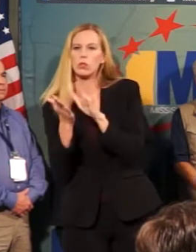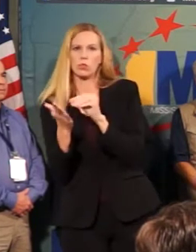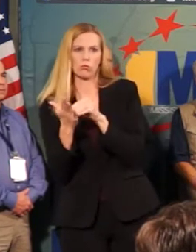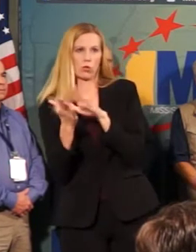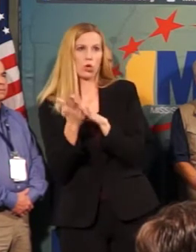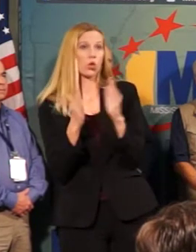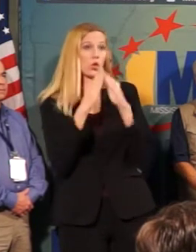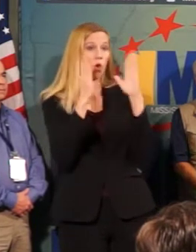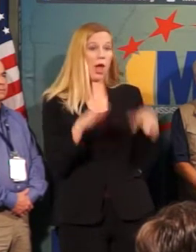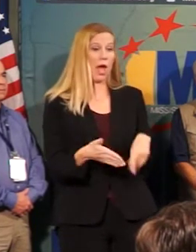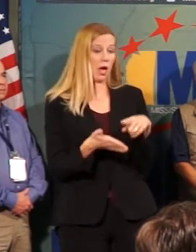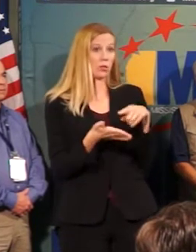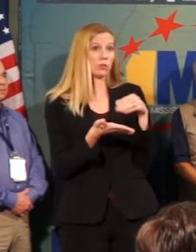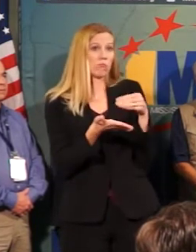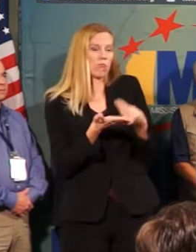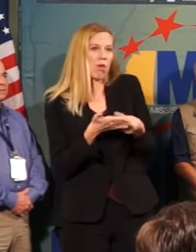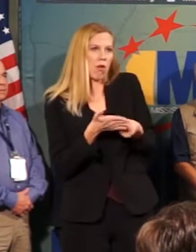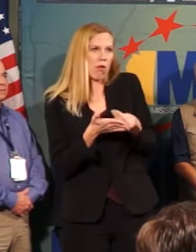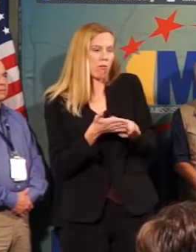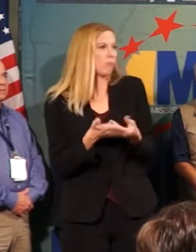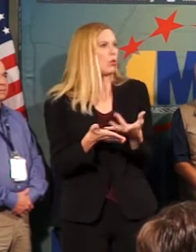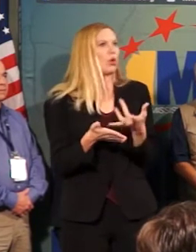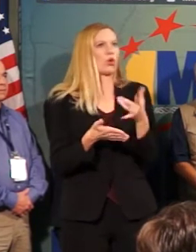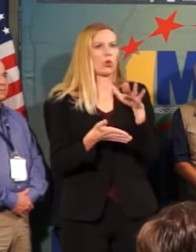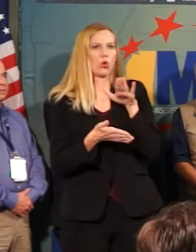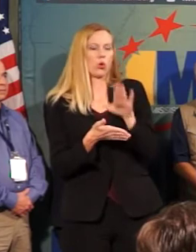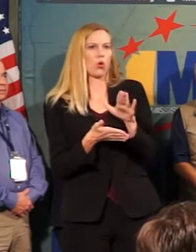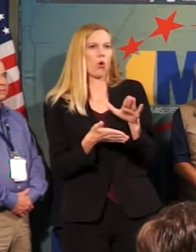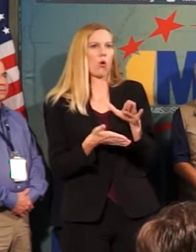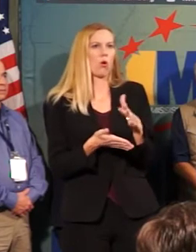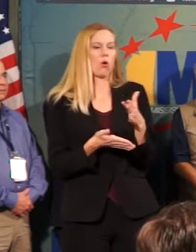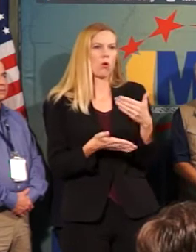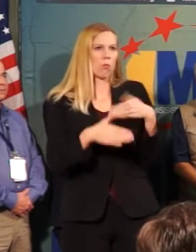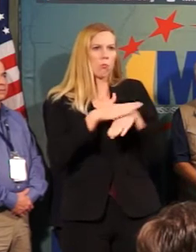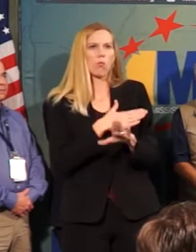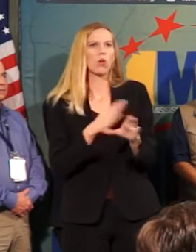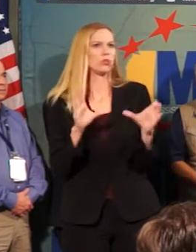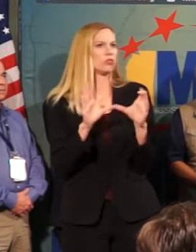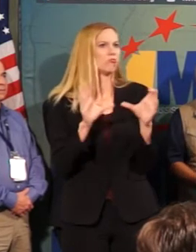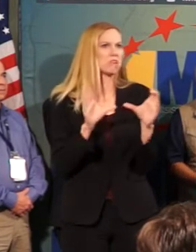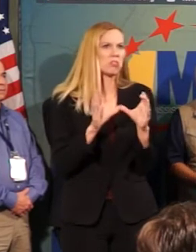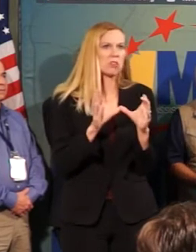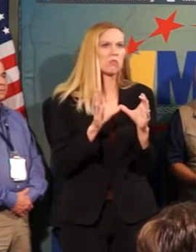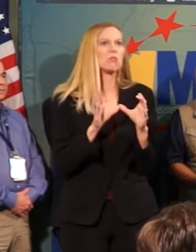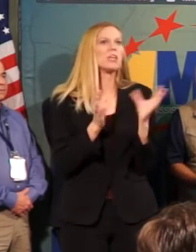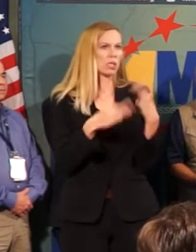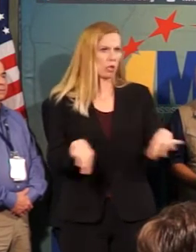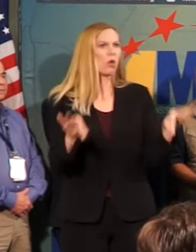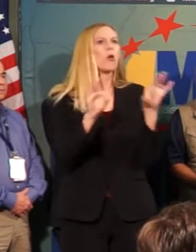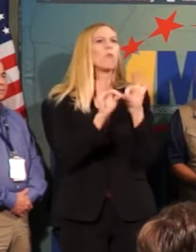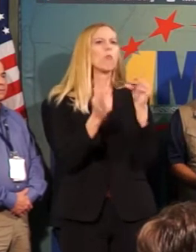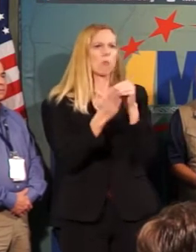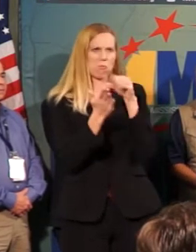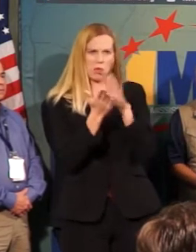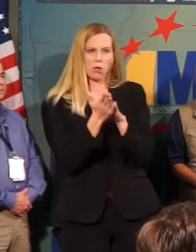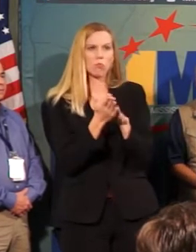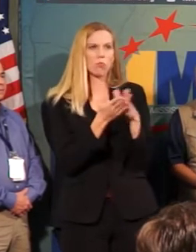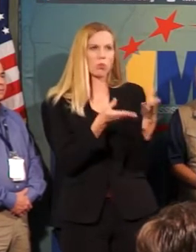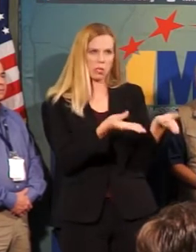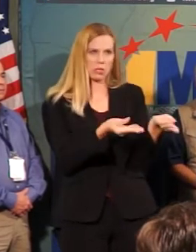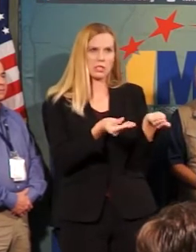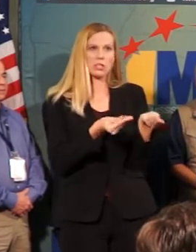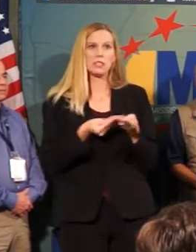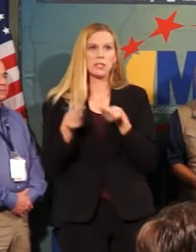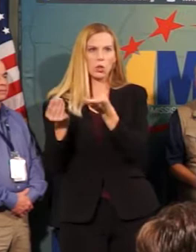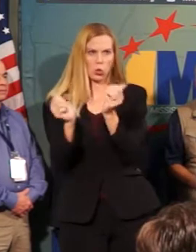mortgages, insurance paperwork, birth certificates, and other critical paperwork. Take those with you. For our disabled